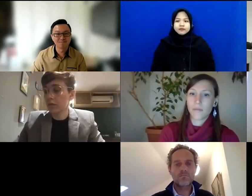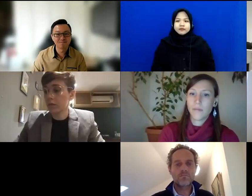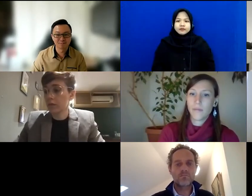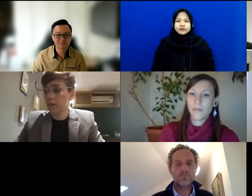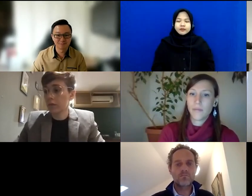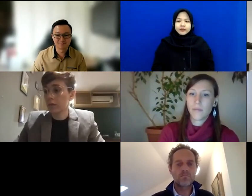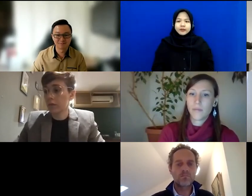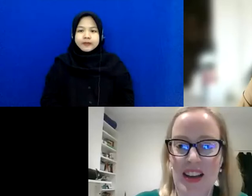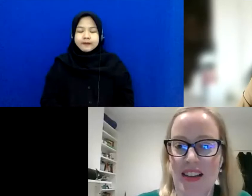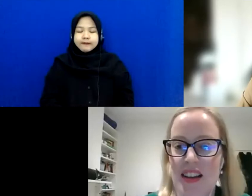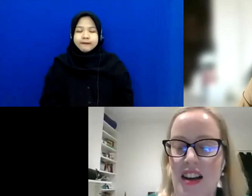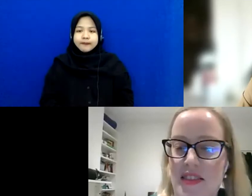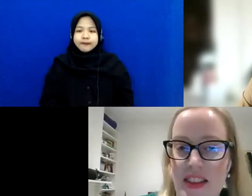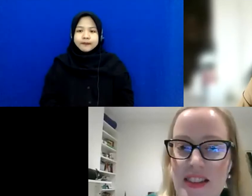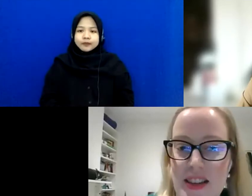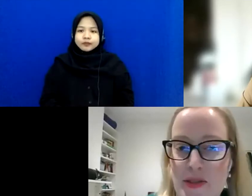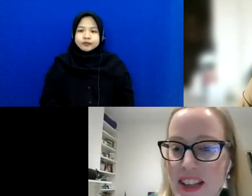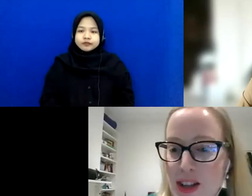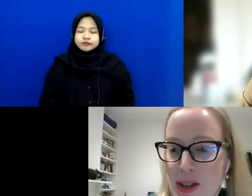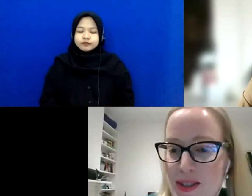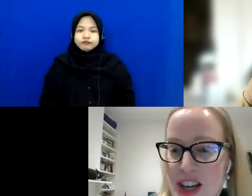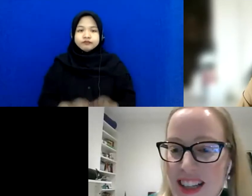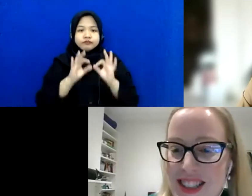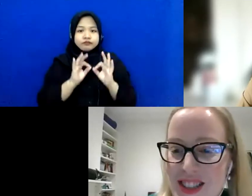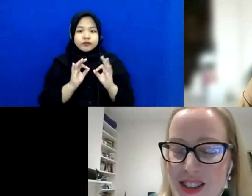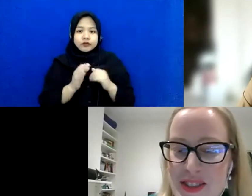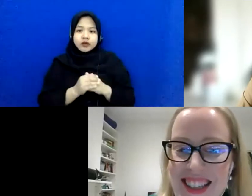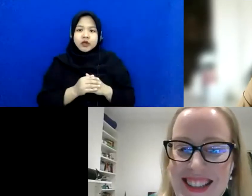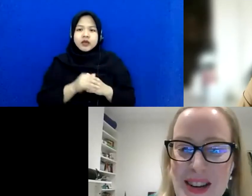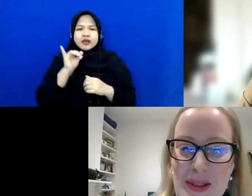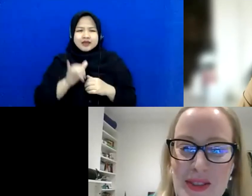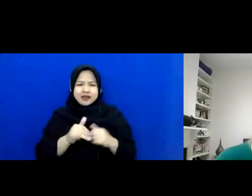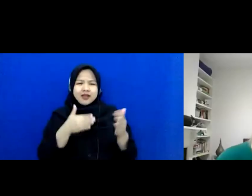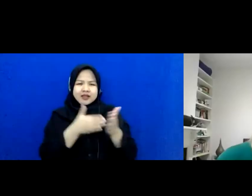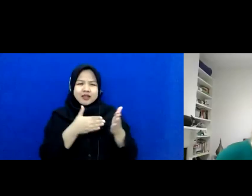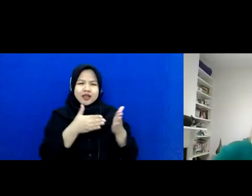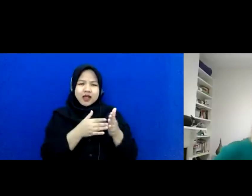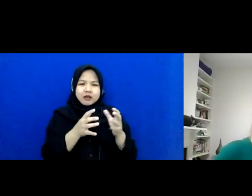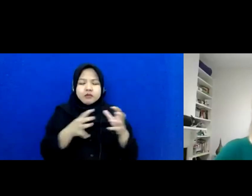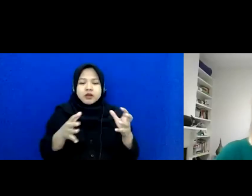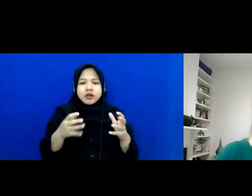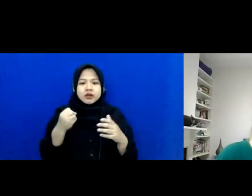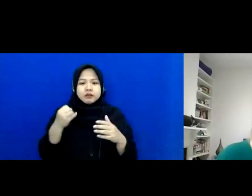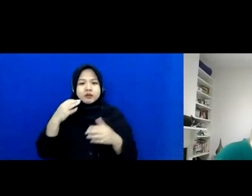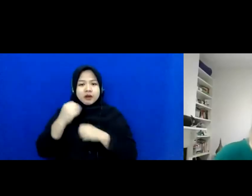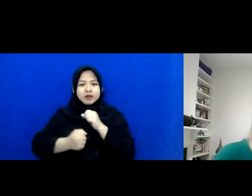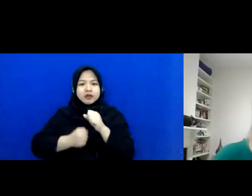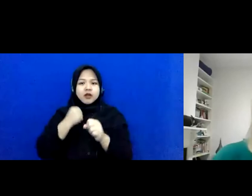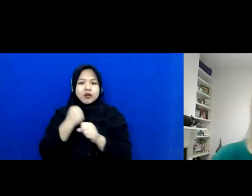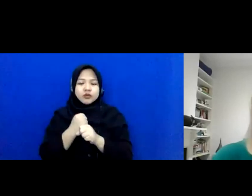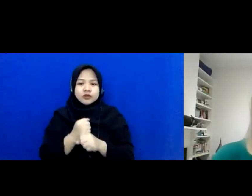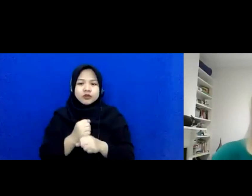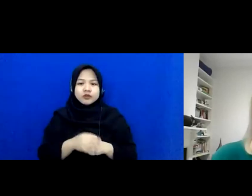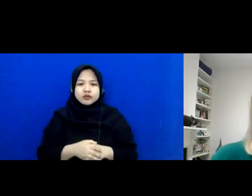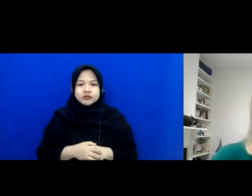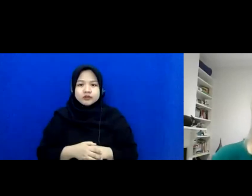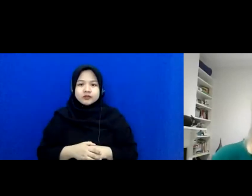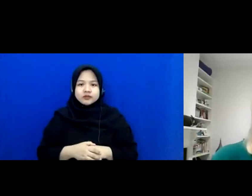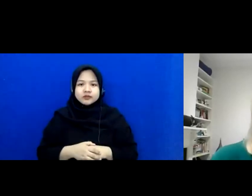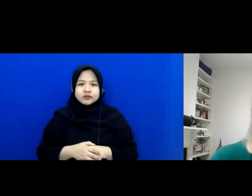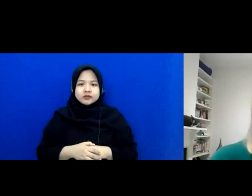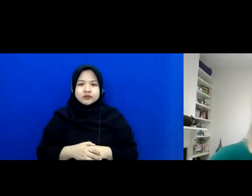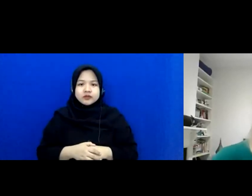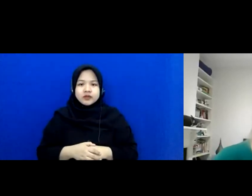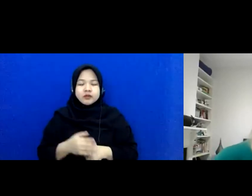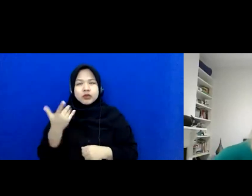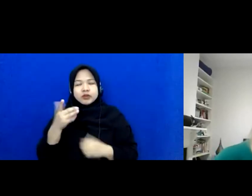Sure. There's definitely lots of challenges over the last couple of years, like everybody. I guess I'll just pick